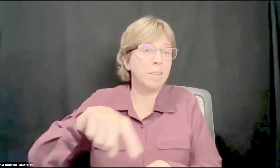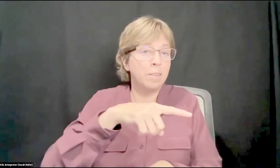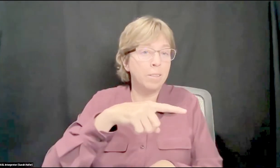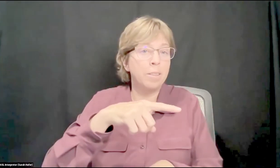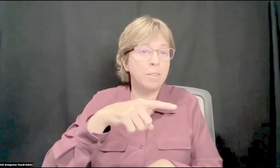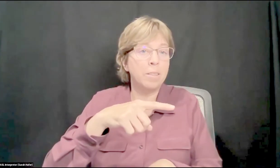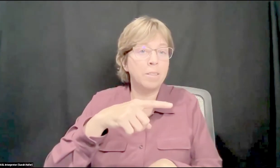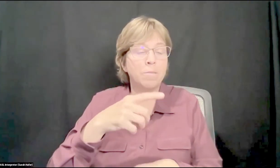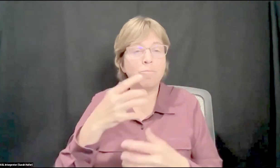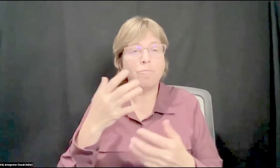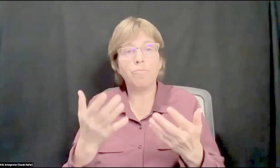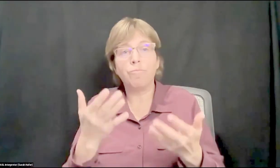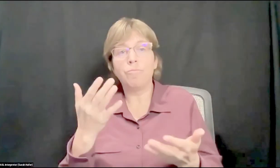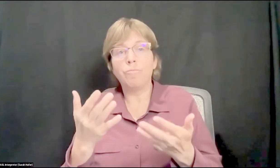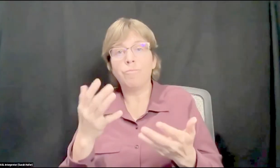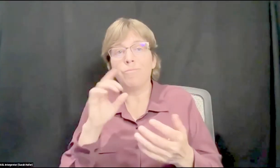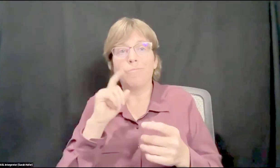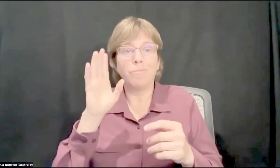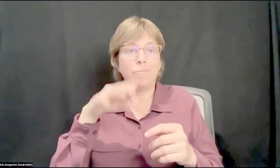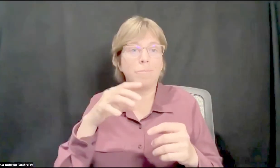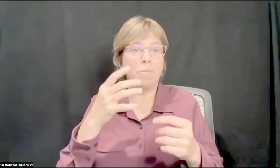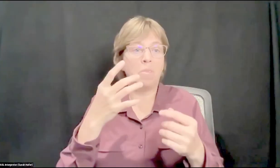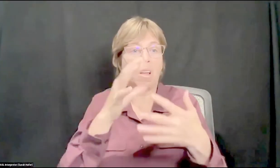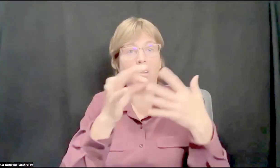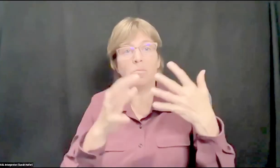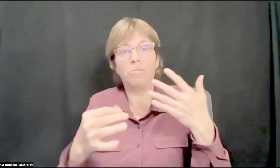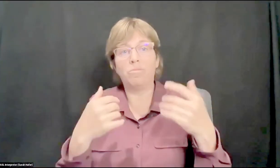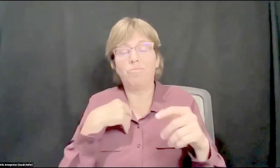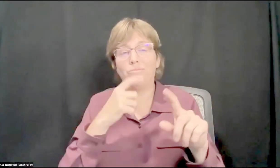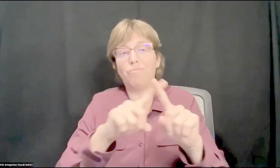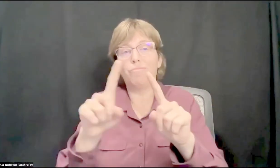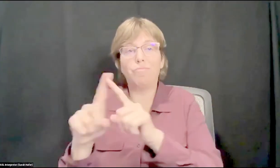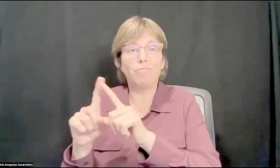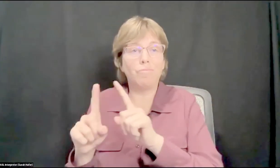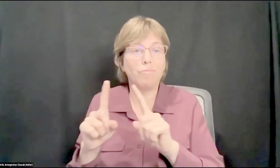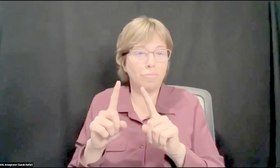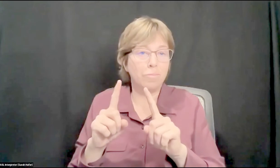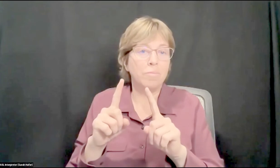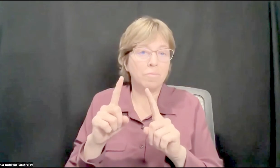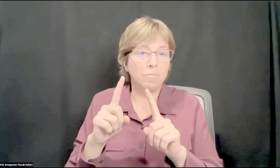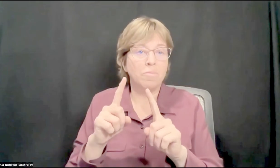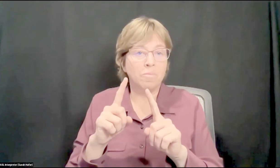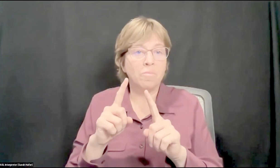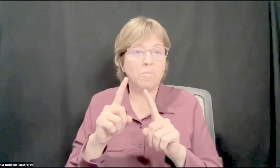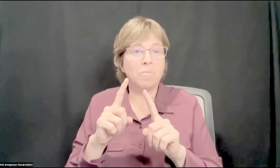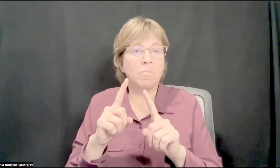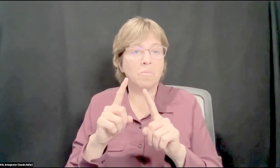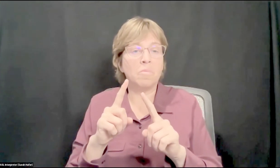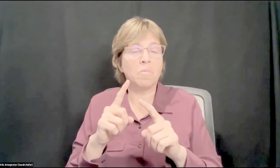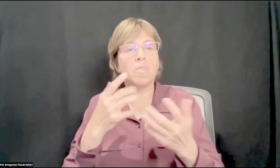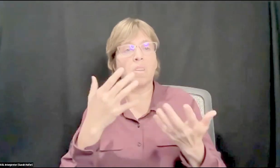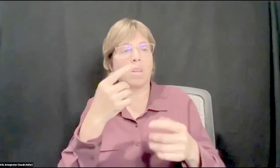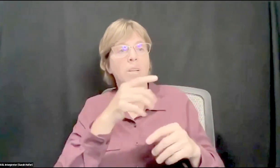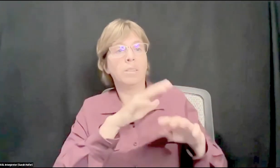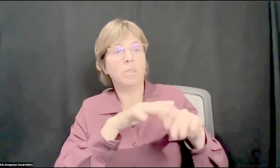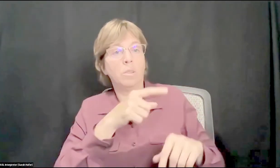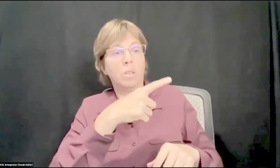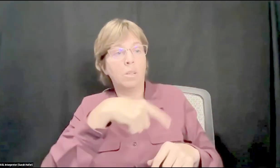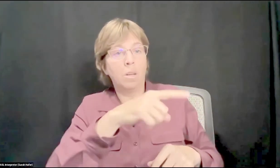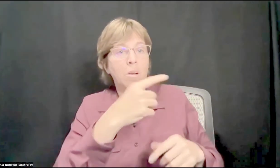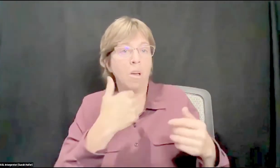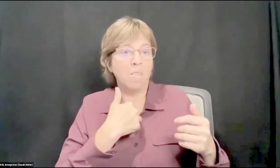that people can get vaccines in general, that it's a little bit different for the youngest age group. But I think a lot of the local